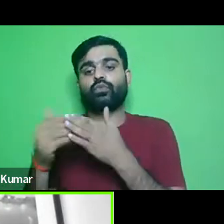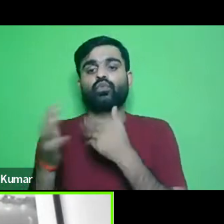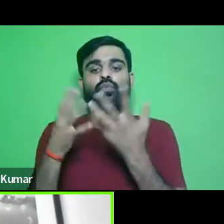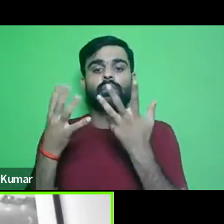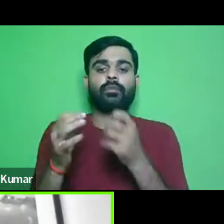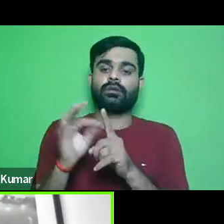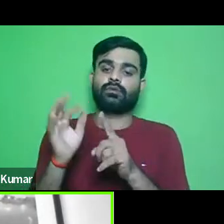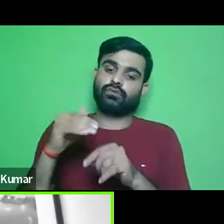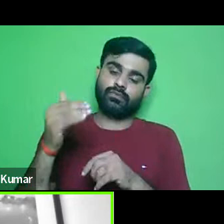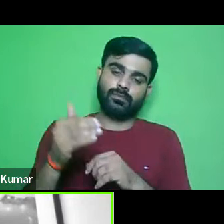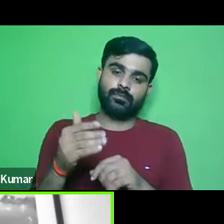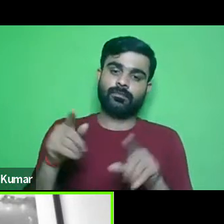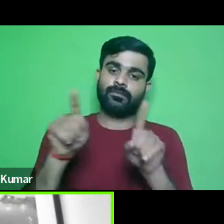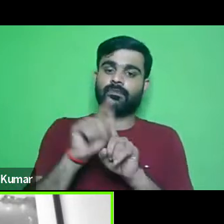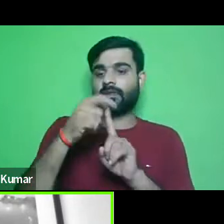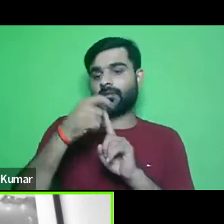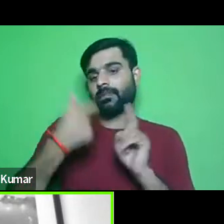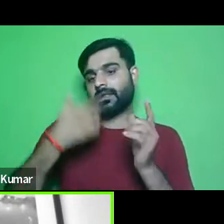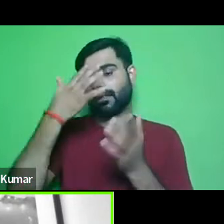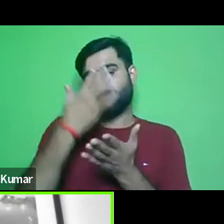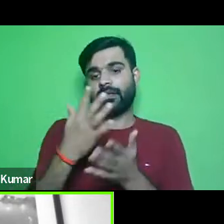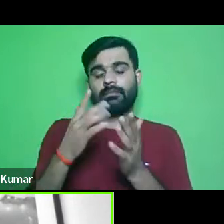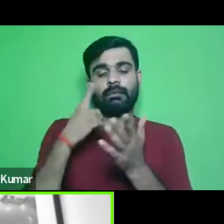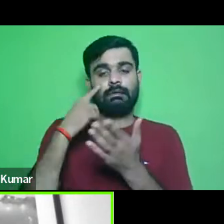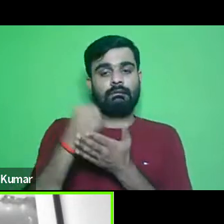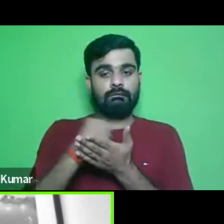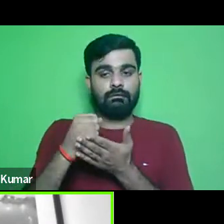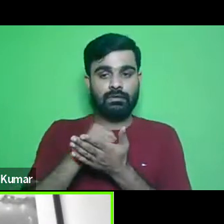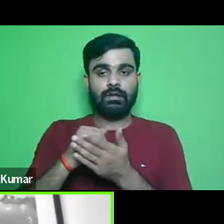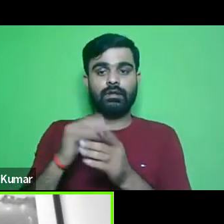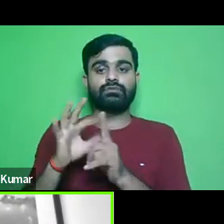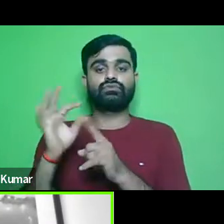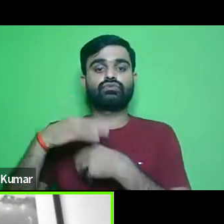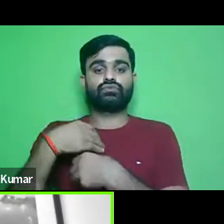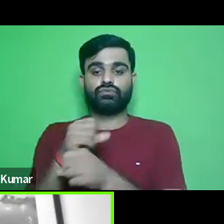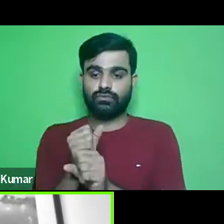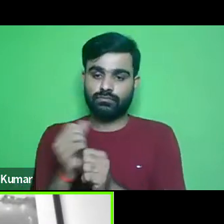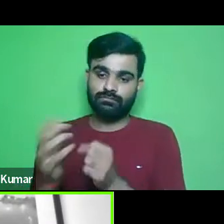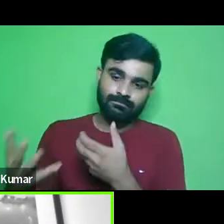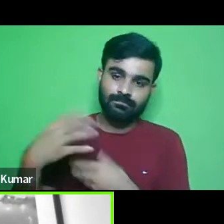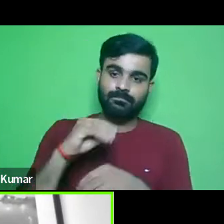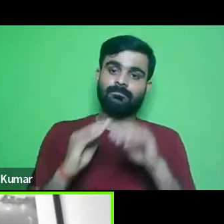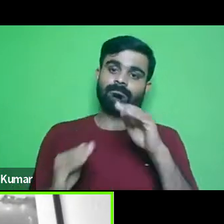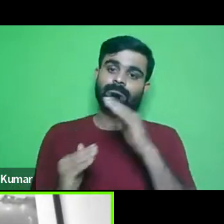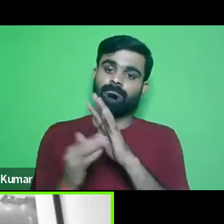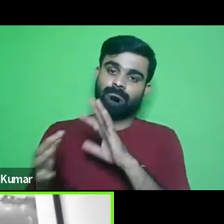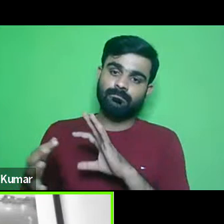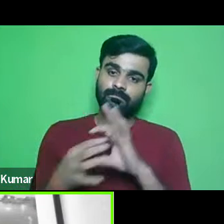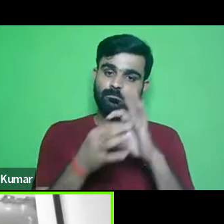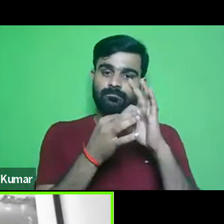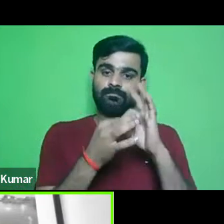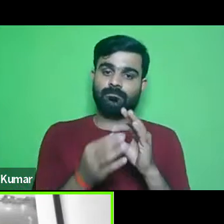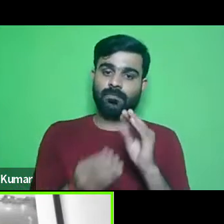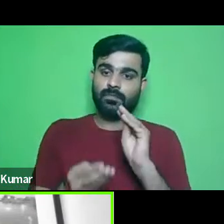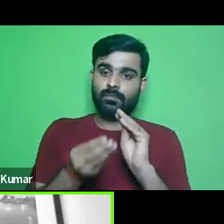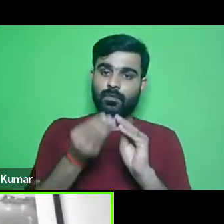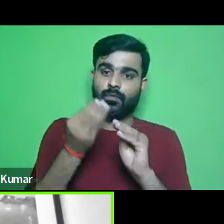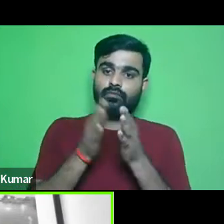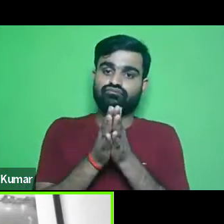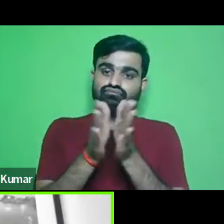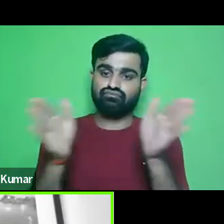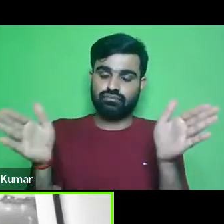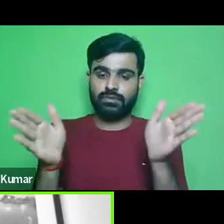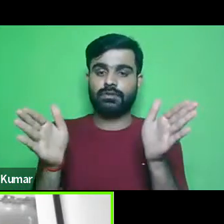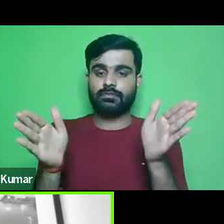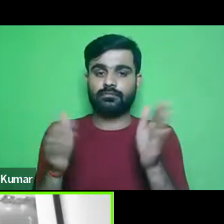with them, then at least my personal belief is that the set of practices that you can contract away are much, much wider